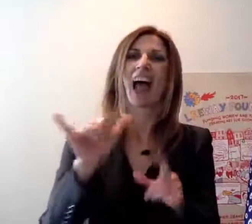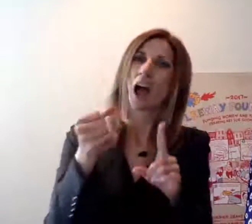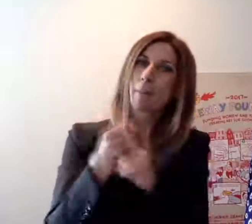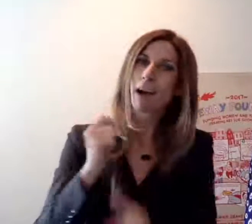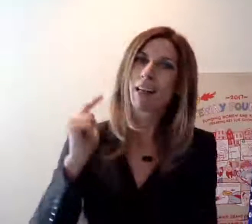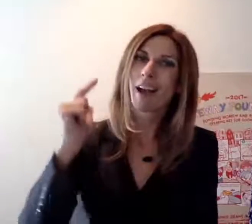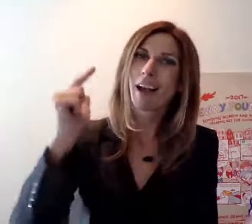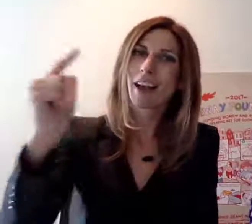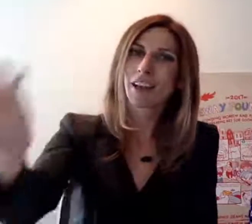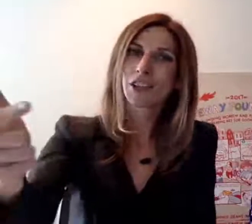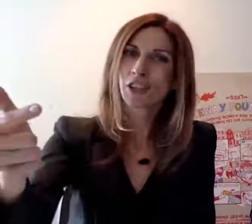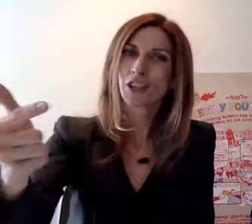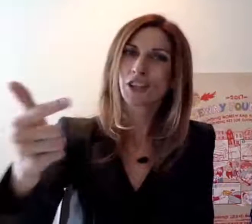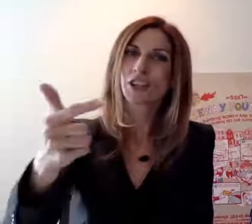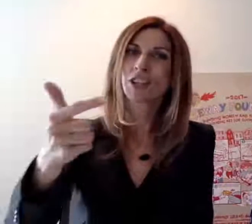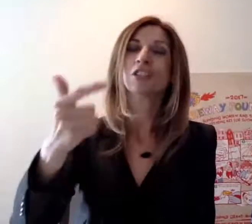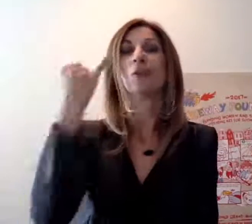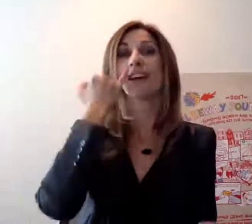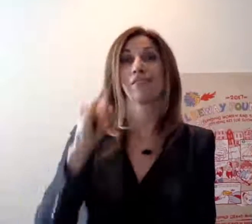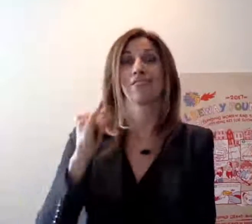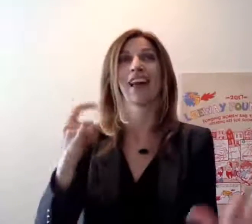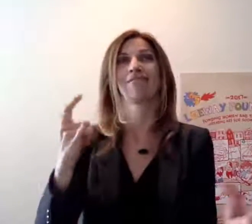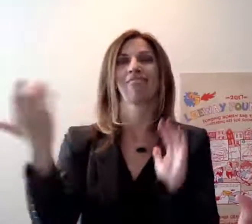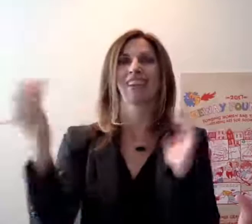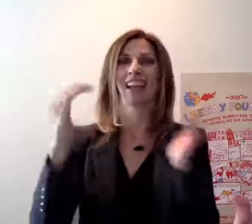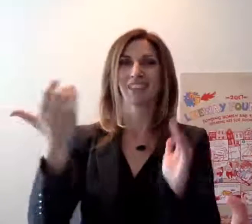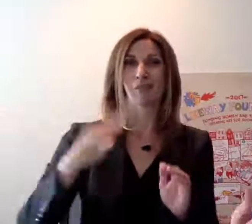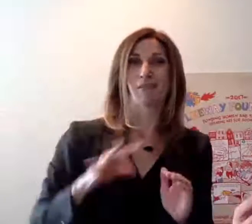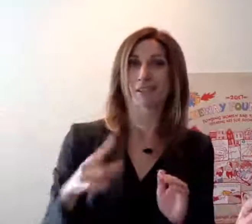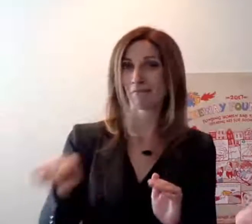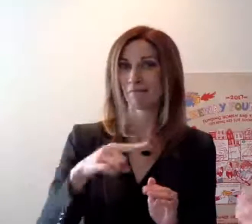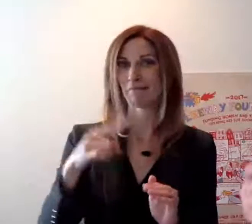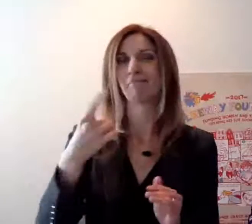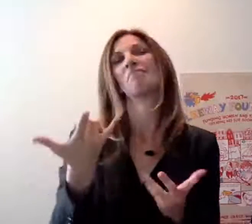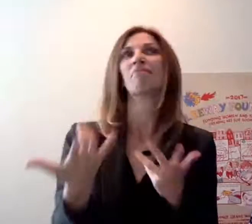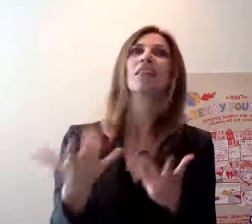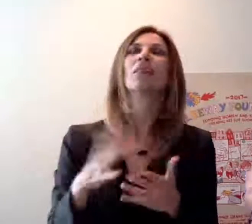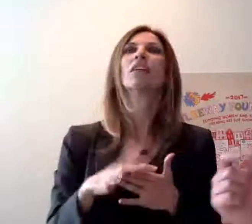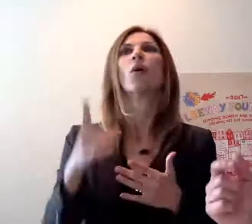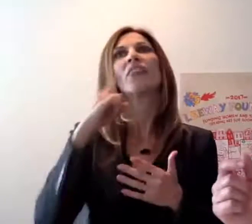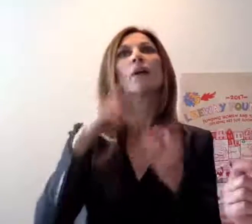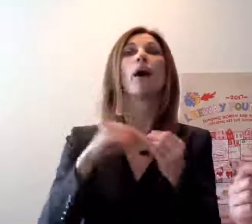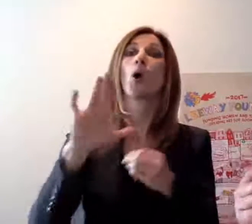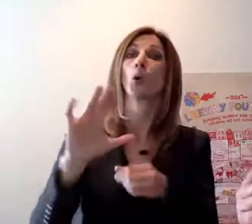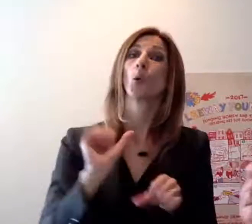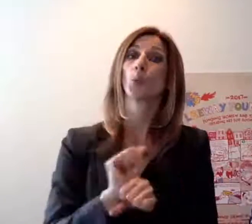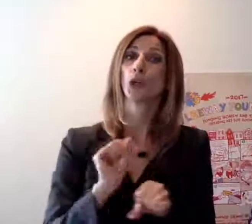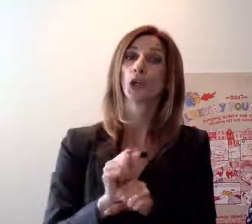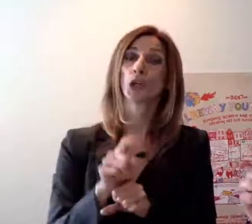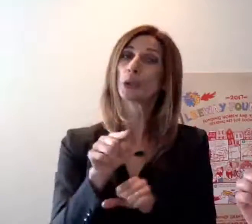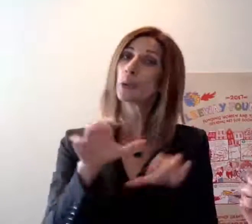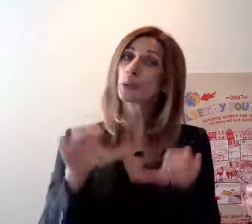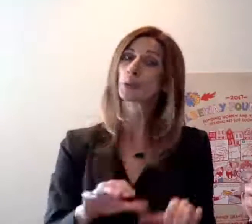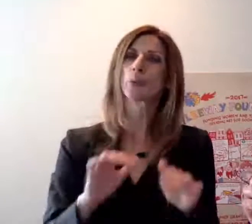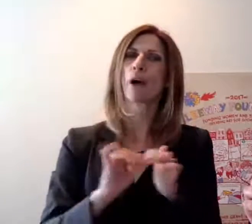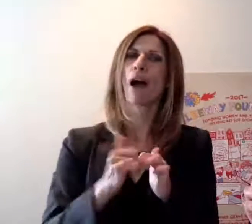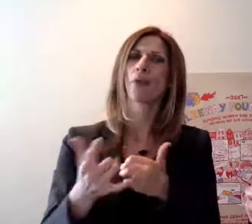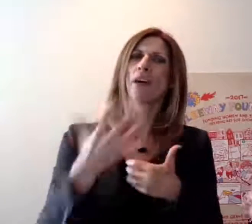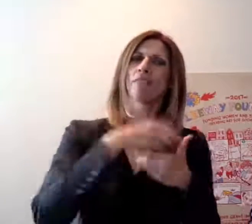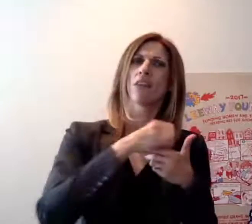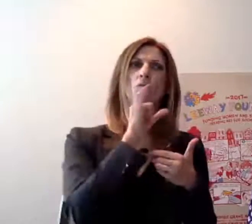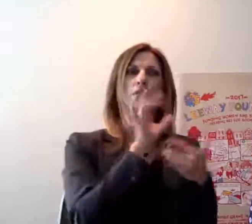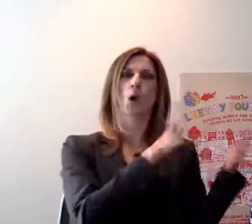And so if this analogy is useful, you might think about how is your work that you do one of those